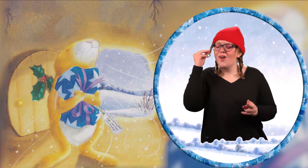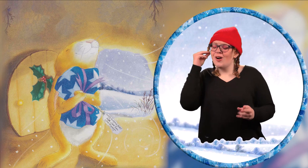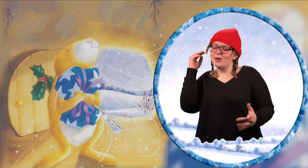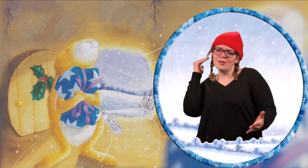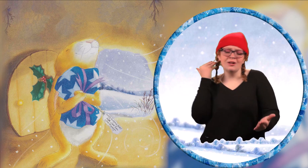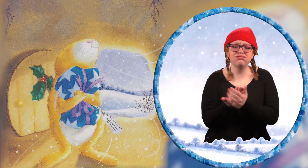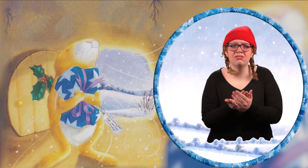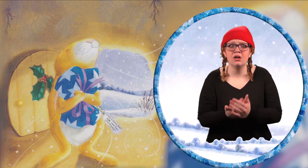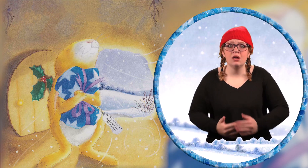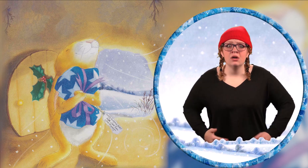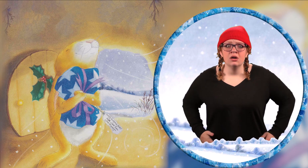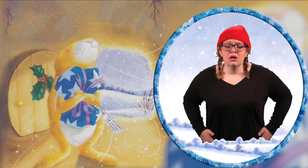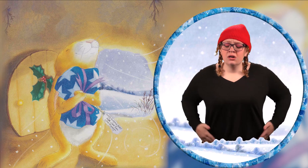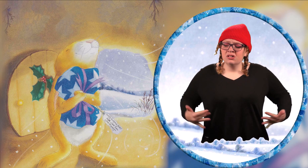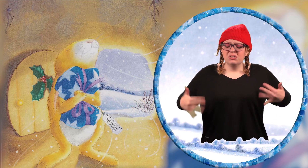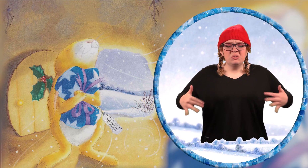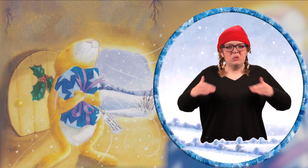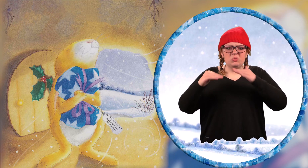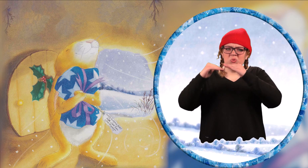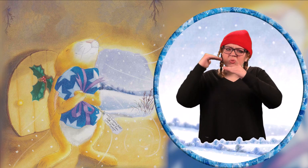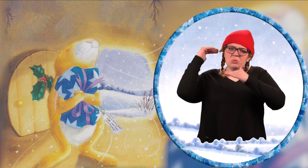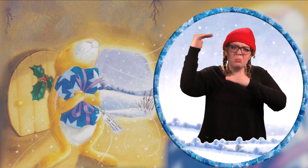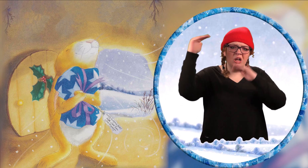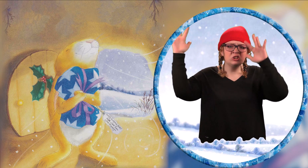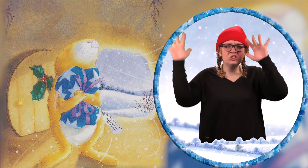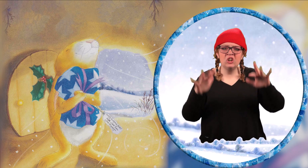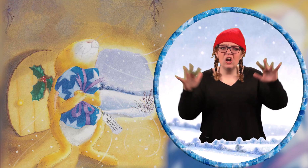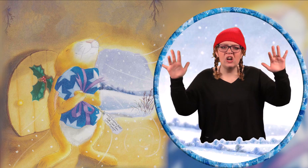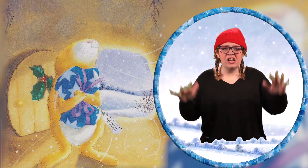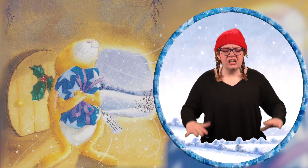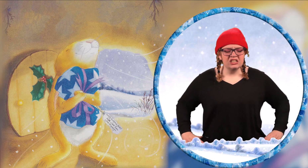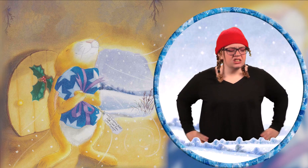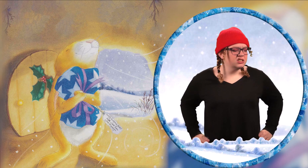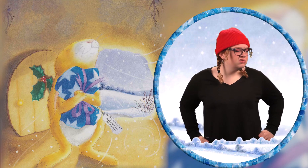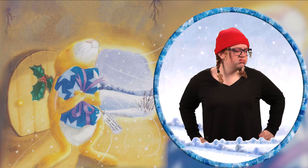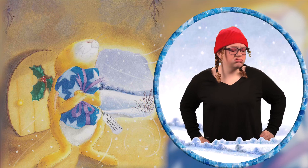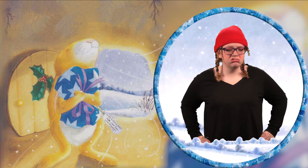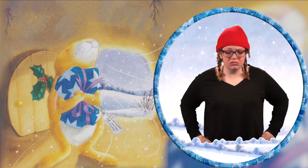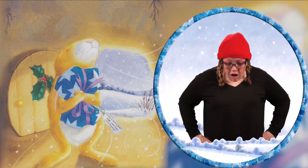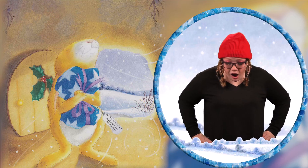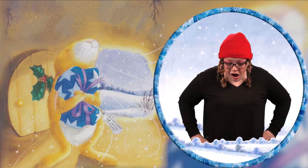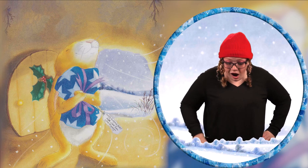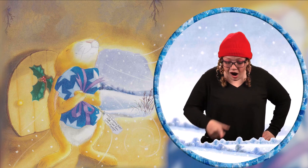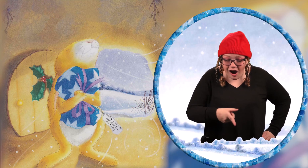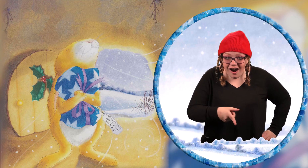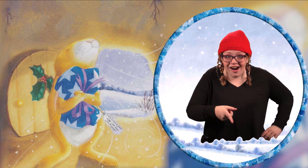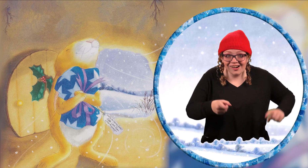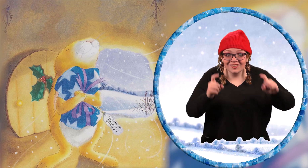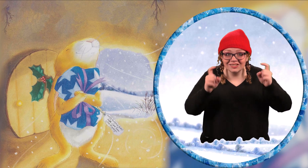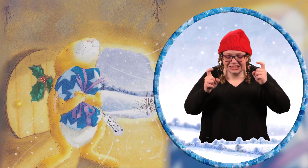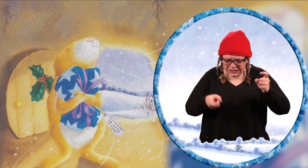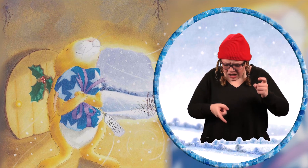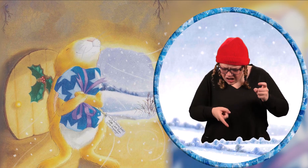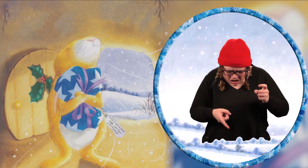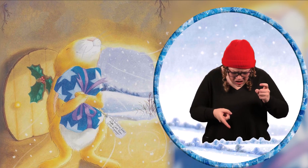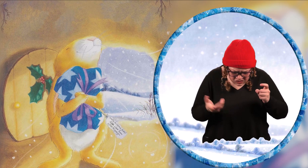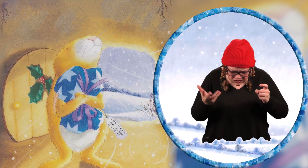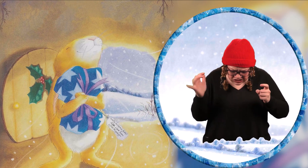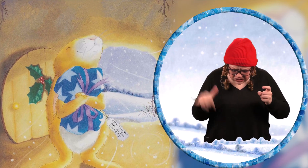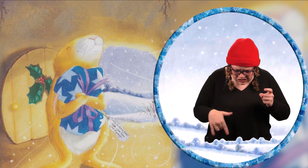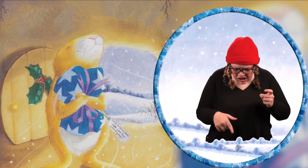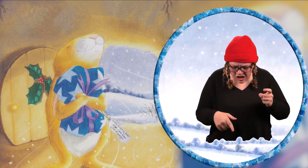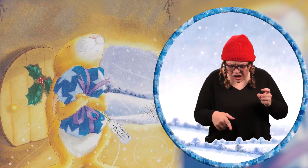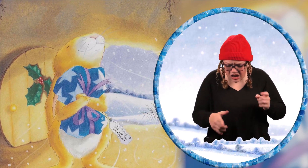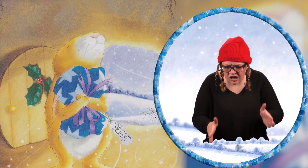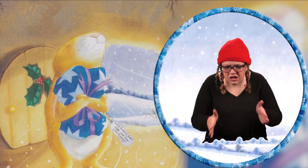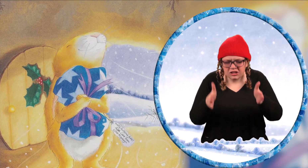Too much snow, said Rabbit, rushing home. He saw the present lying on the doorstep.